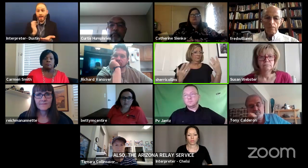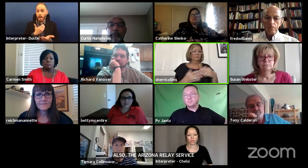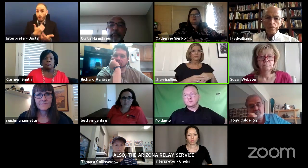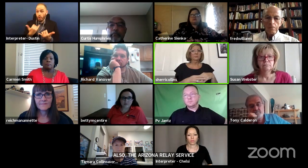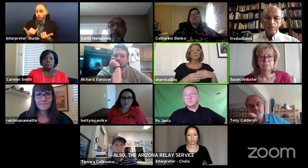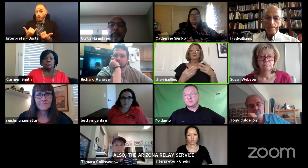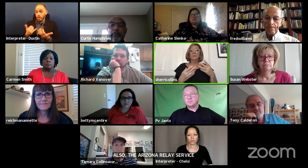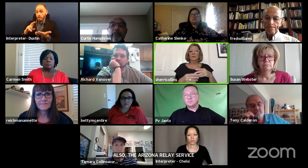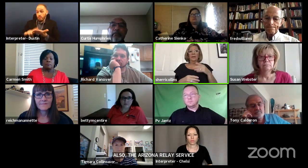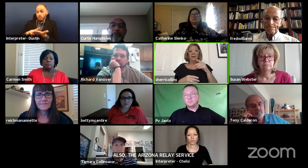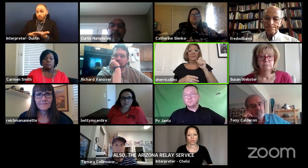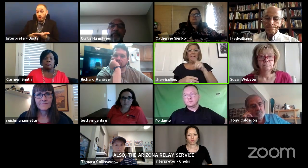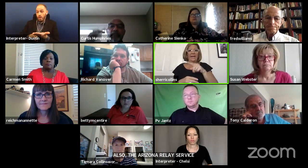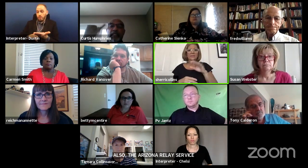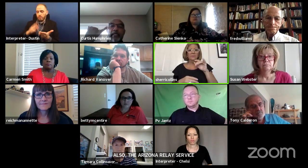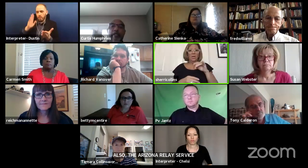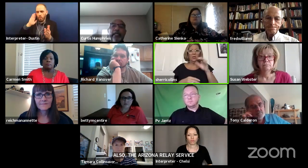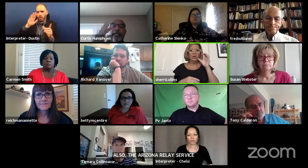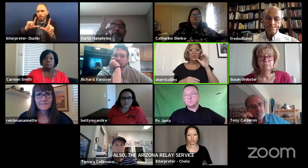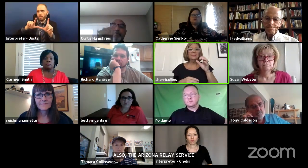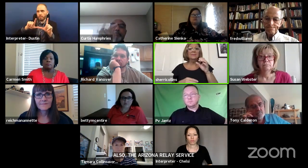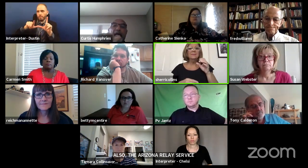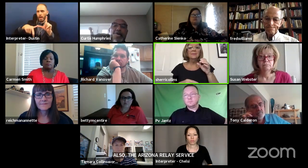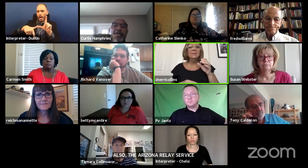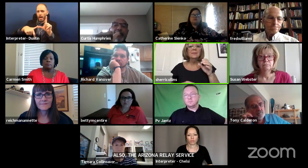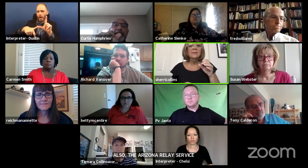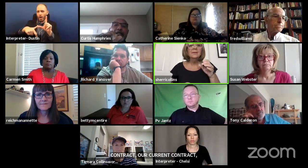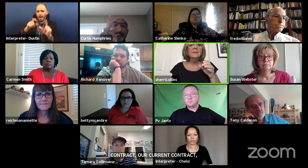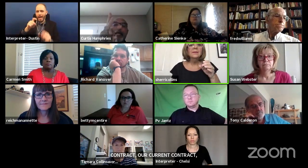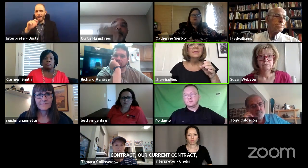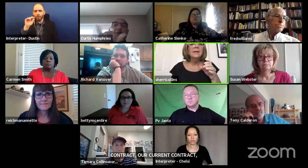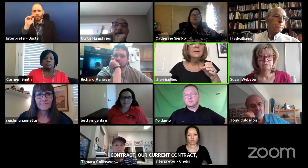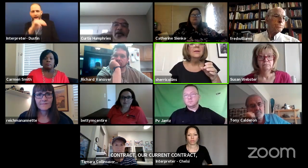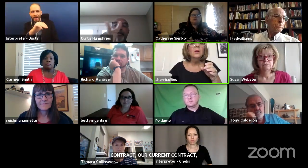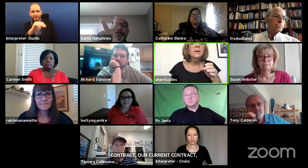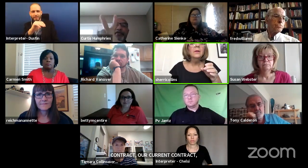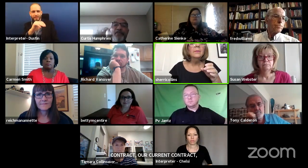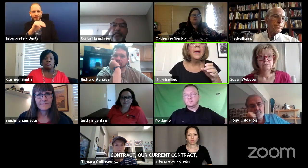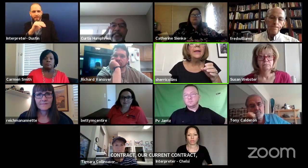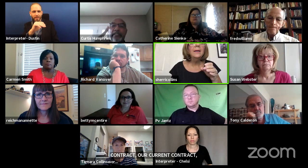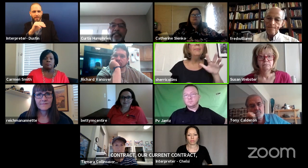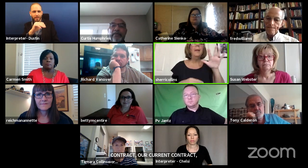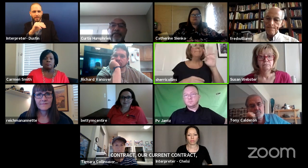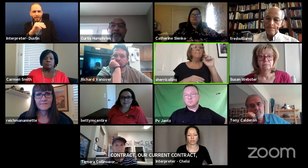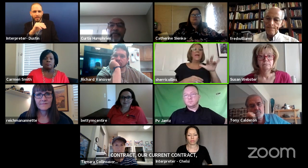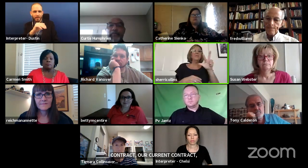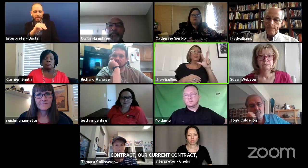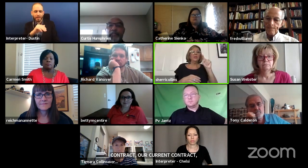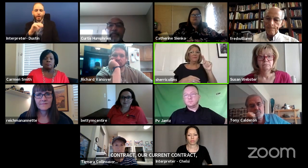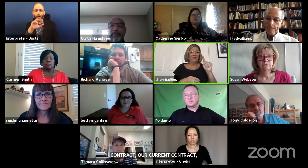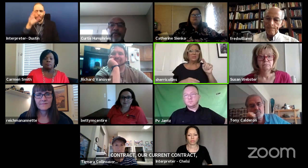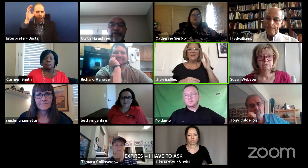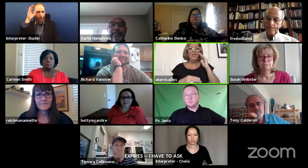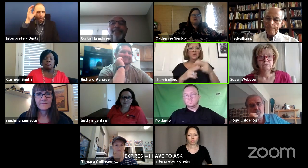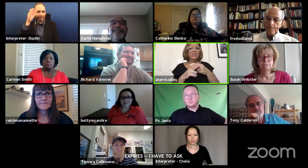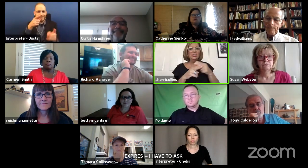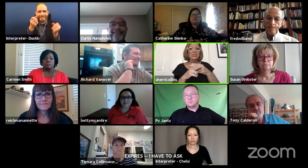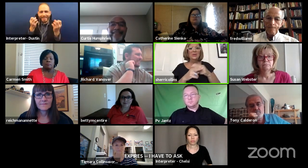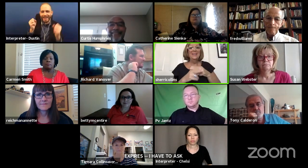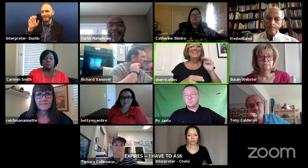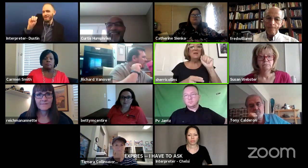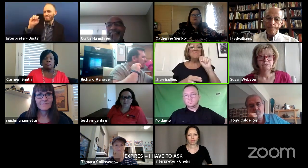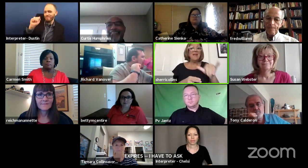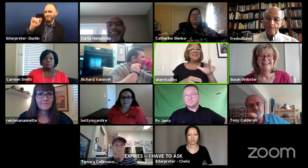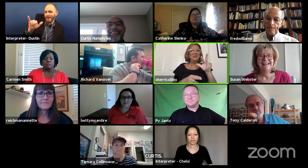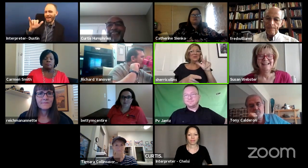have to ask Curtis. May 31st. I knew it was